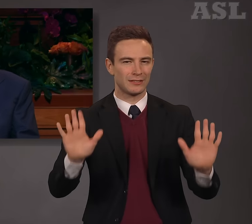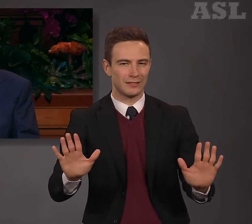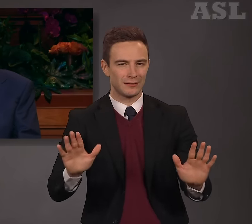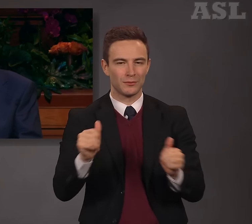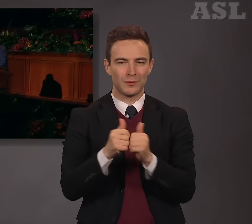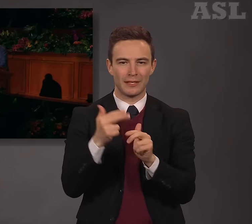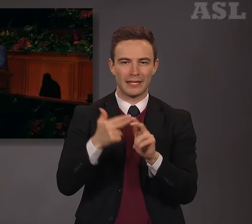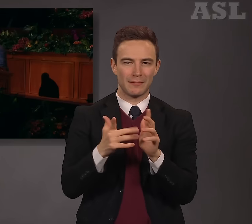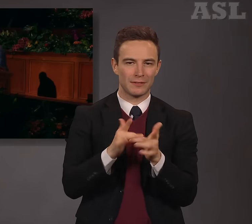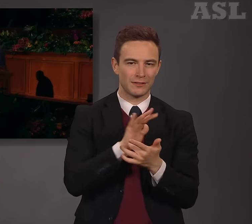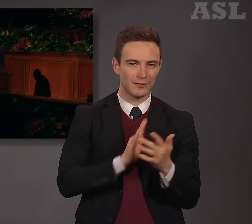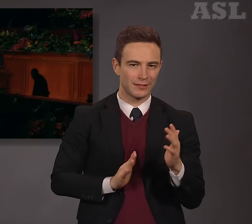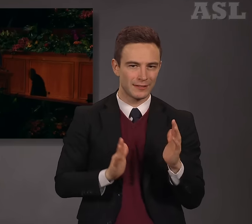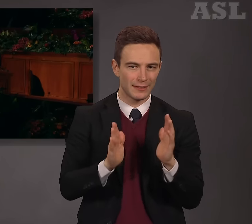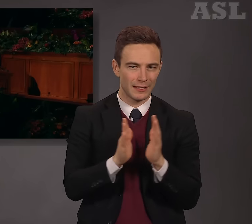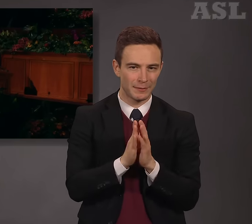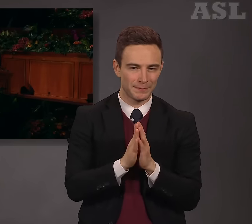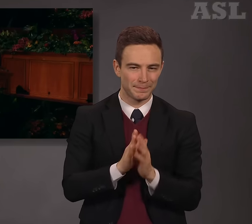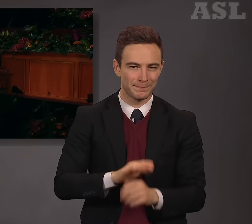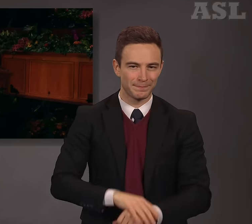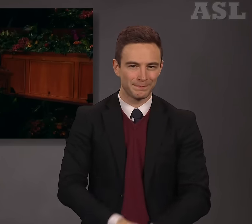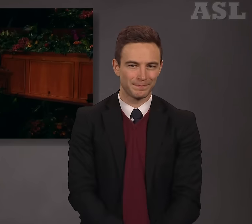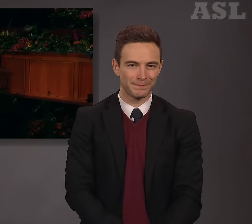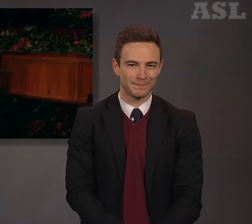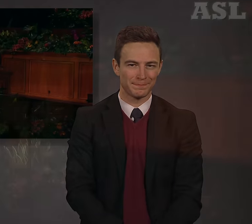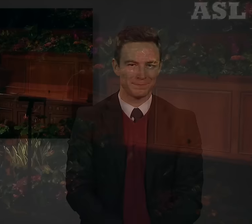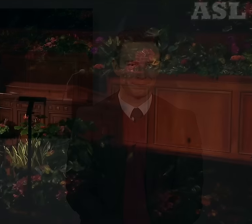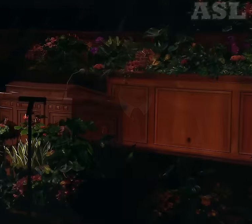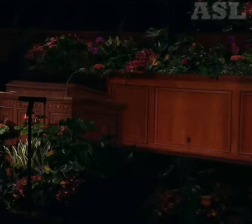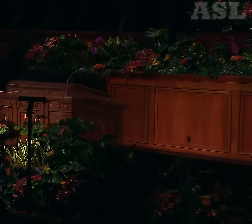amen. Amen. Amen.